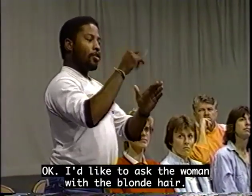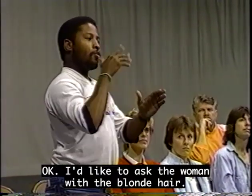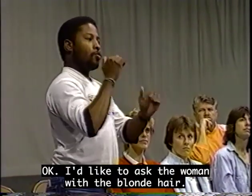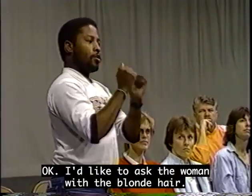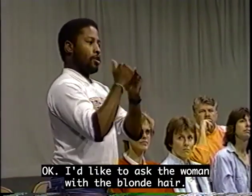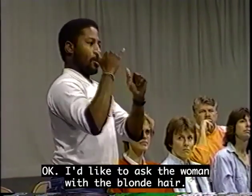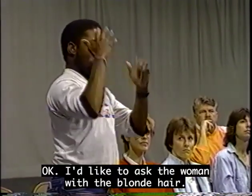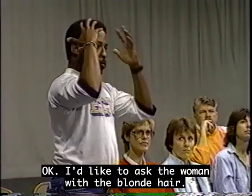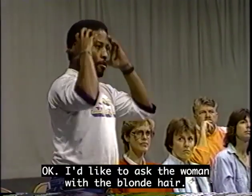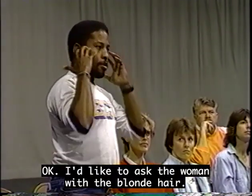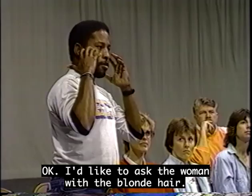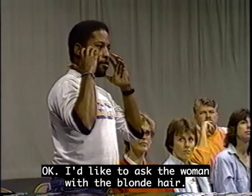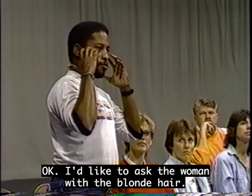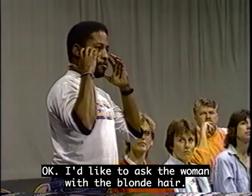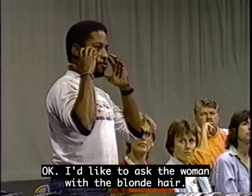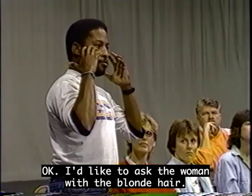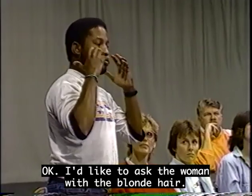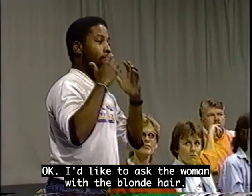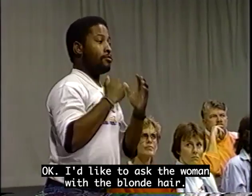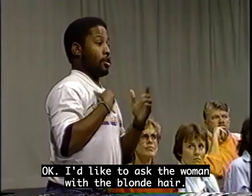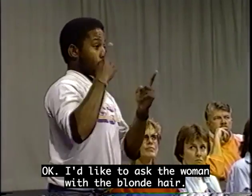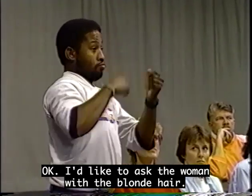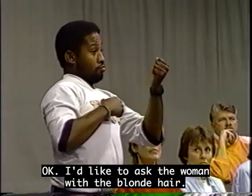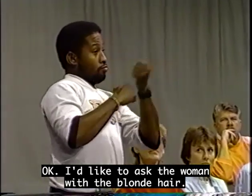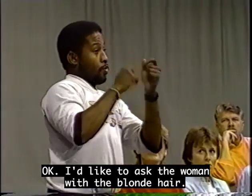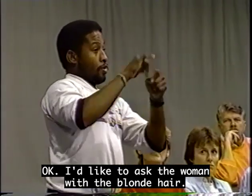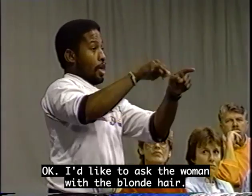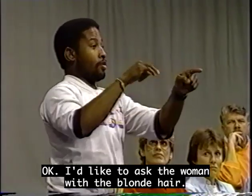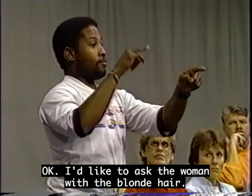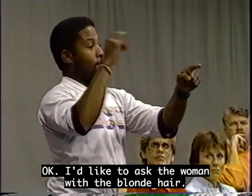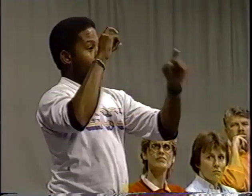Okay, I'd like to ask the woman with the blonde hair.